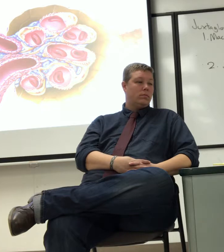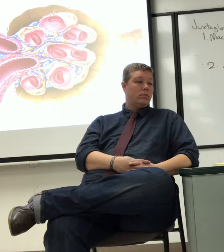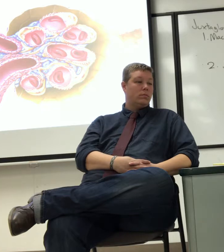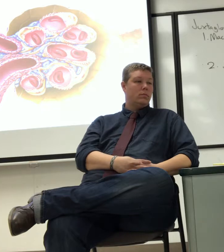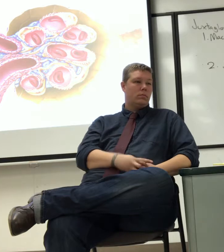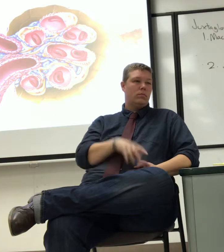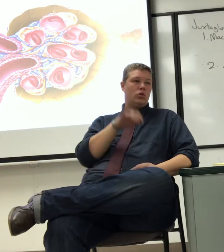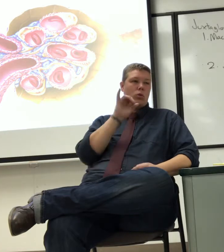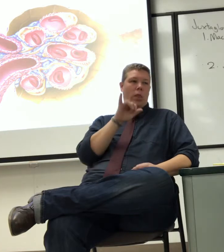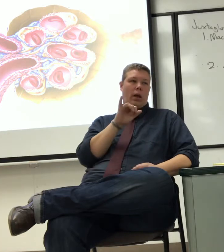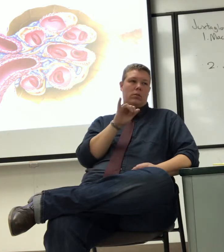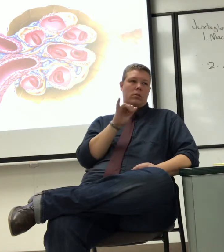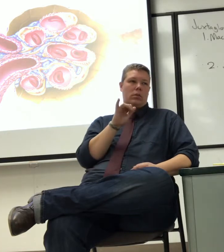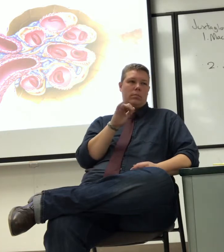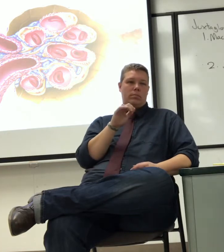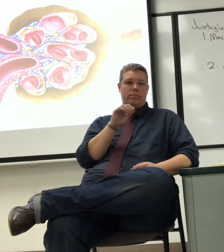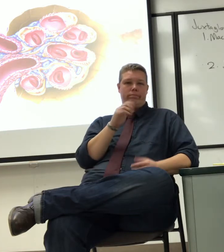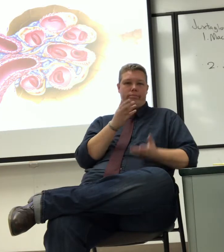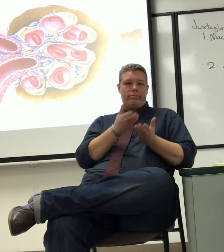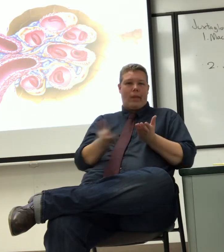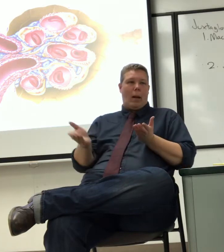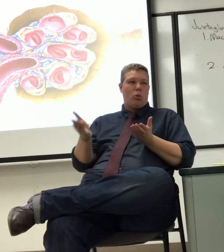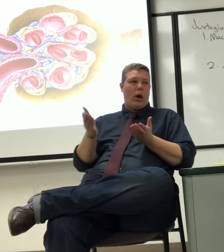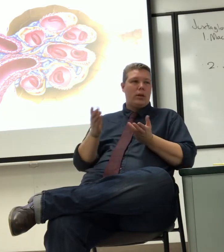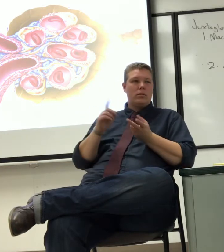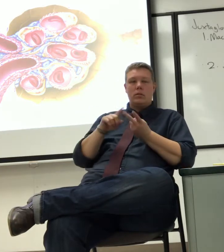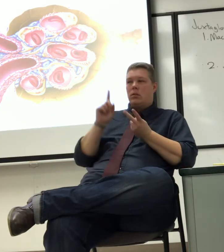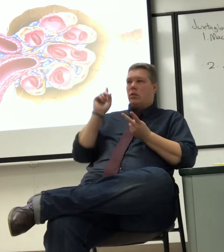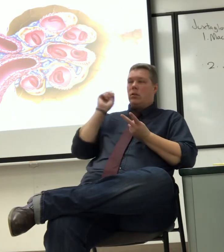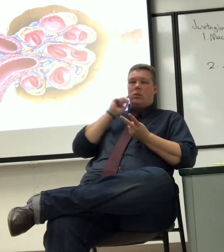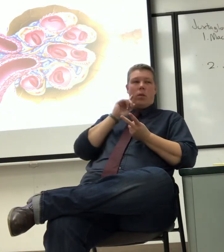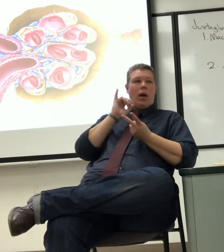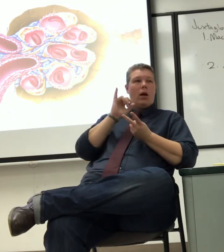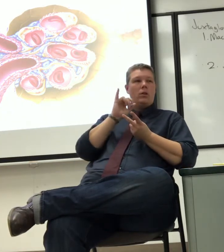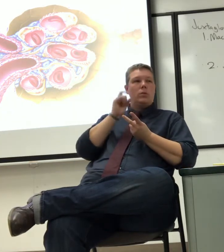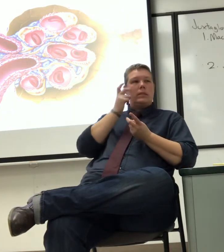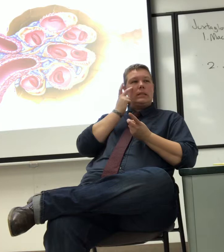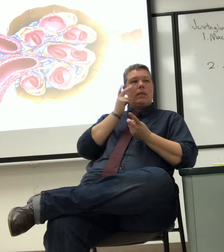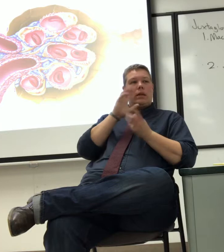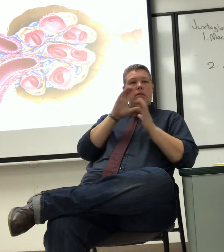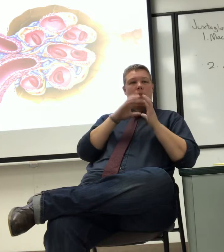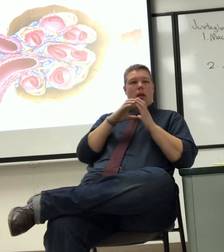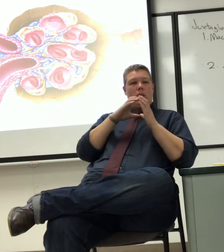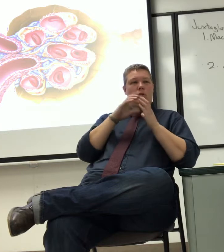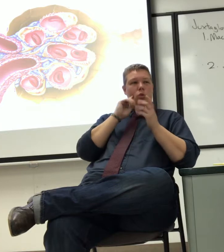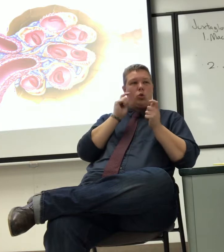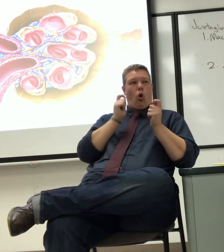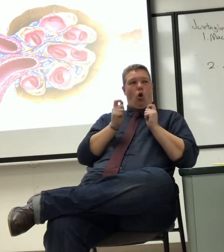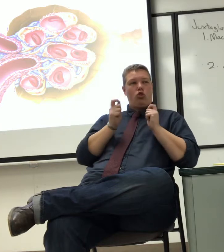So that's the apparatus. We saw how the macula densa cells can alter the afferent arteriole.